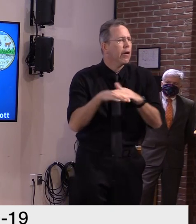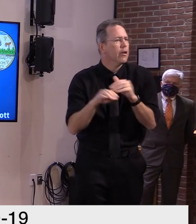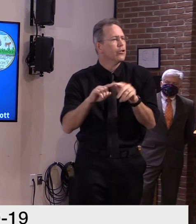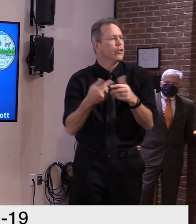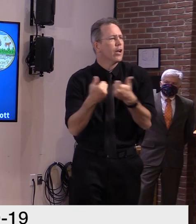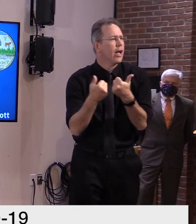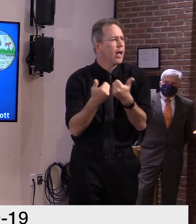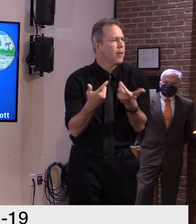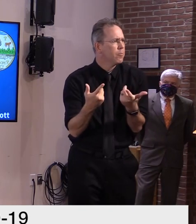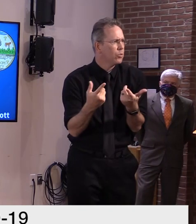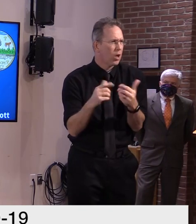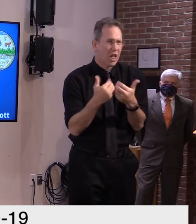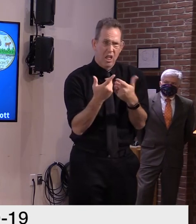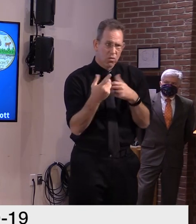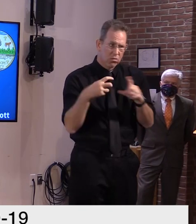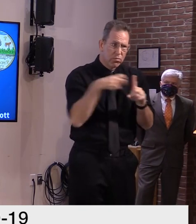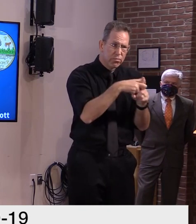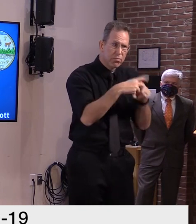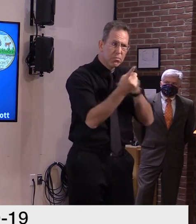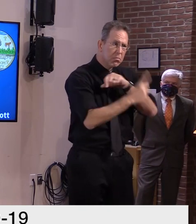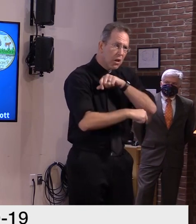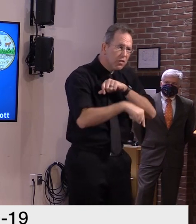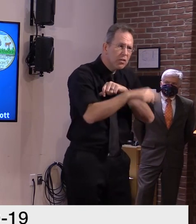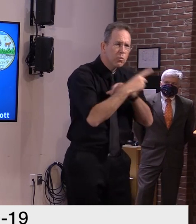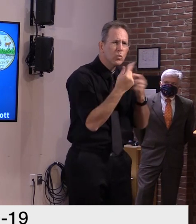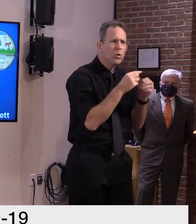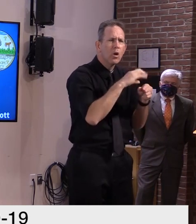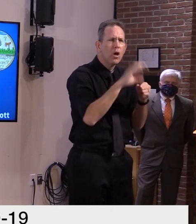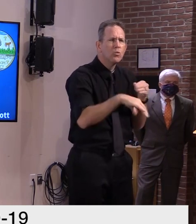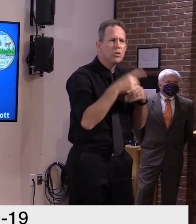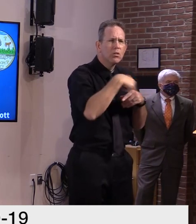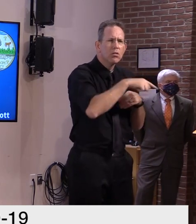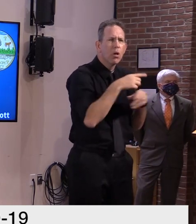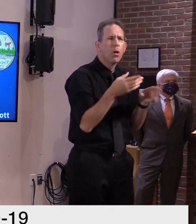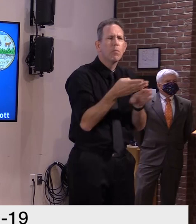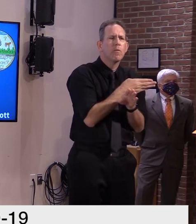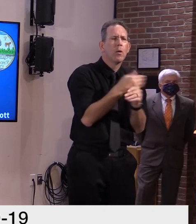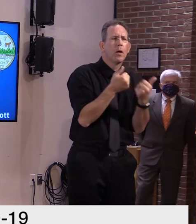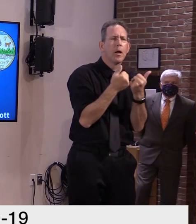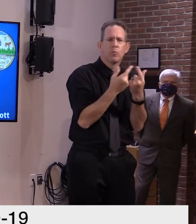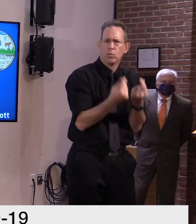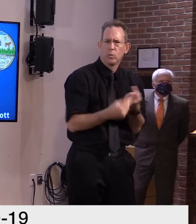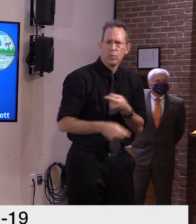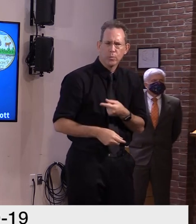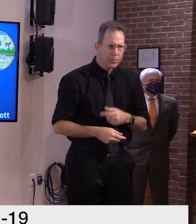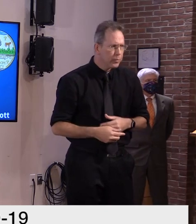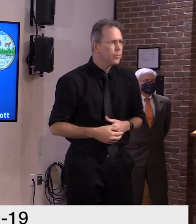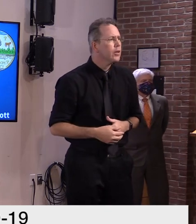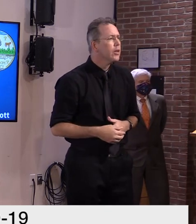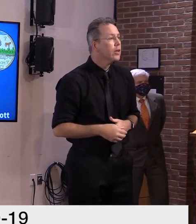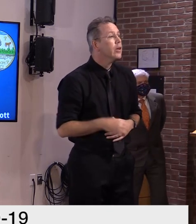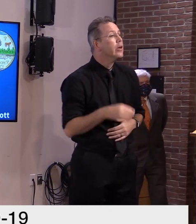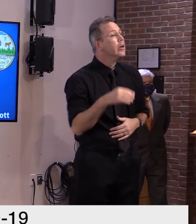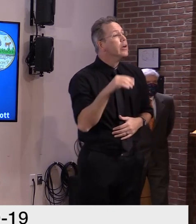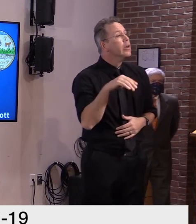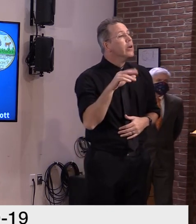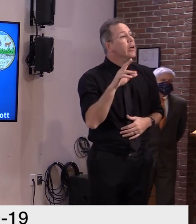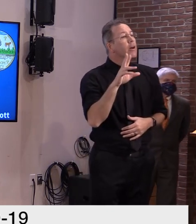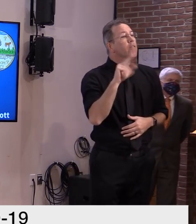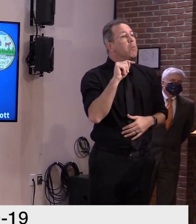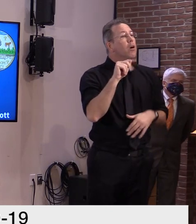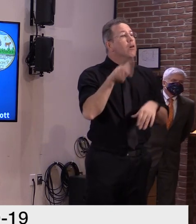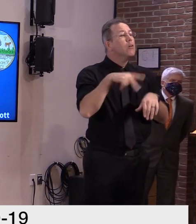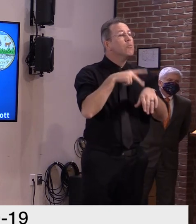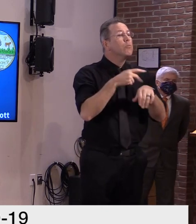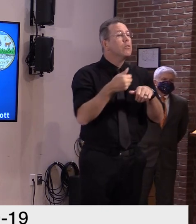Principals Association, the VPA, is going to be issuing a companion guidance document with a lot more details on their expectations around